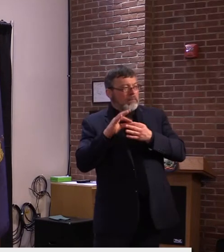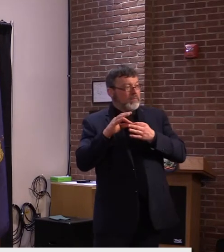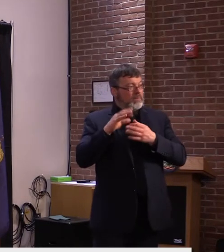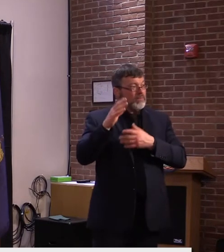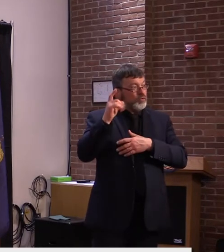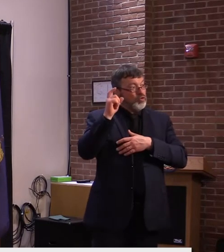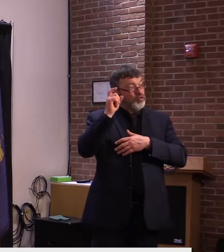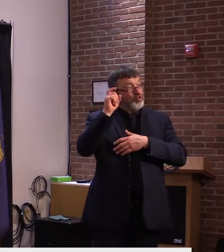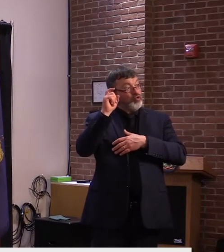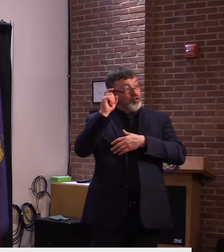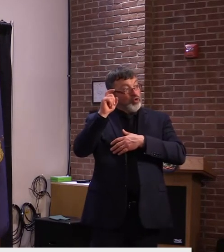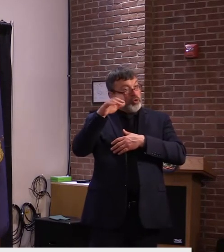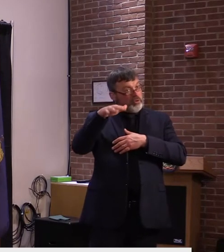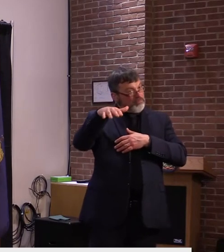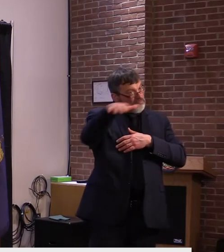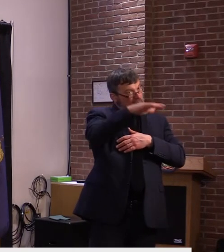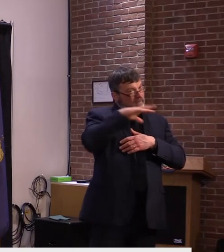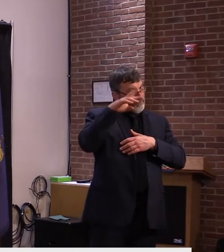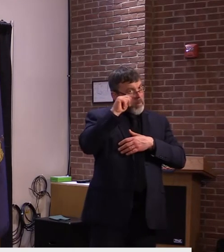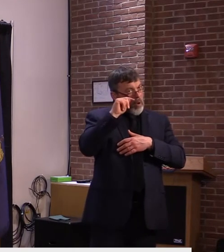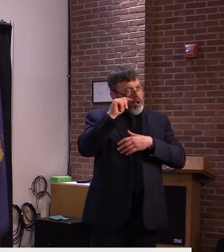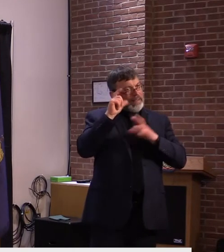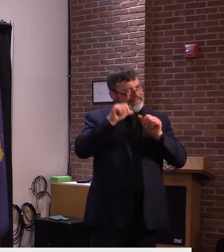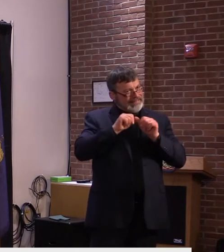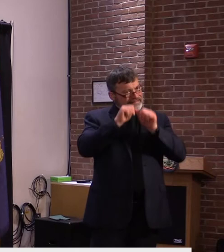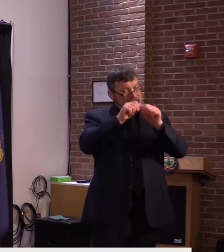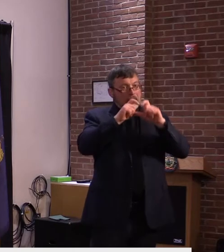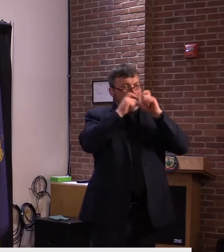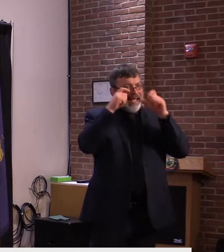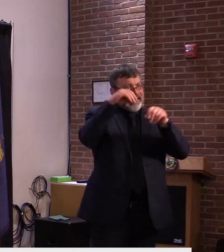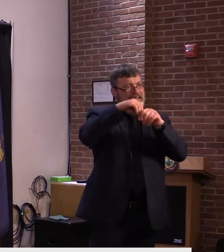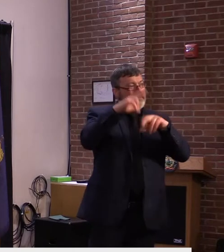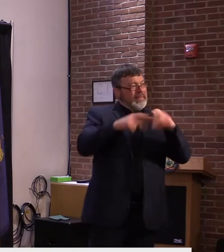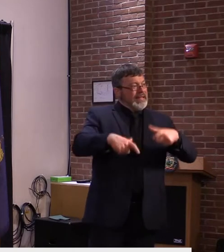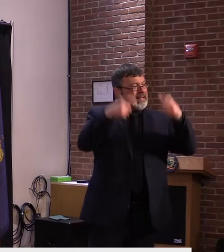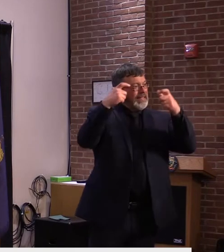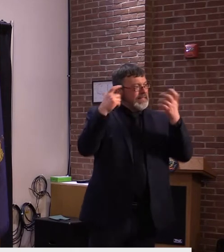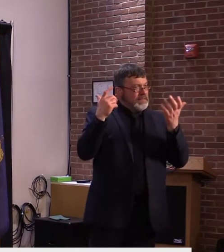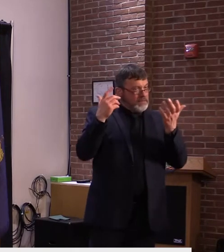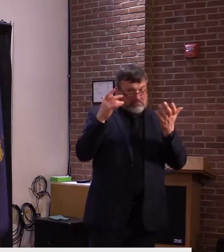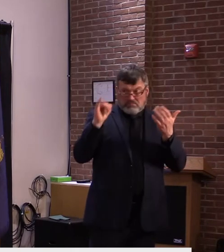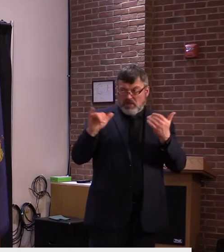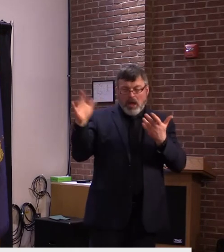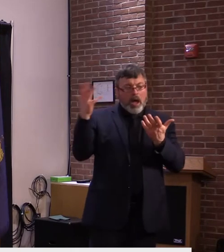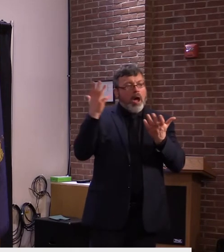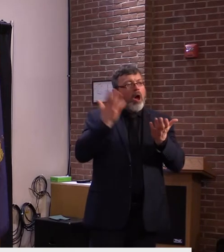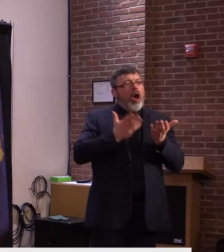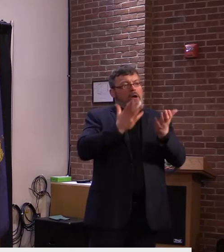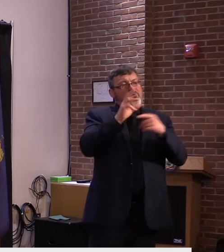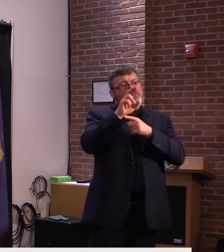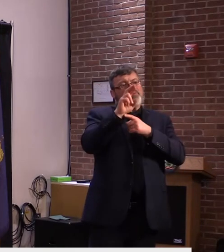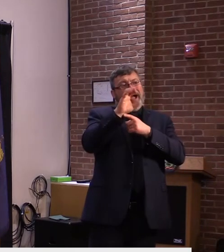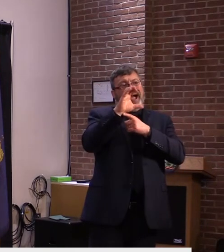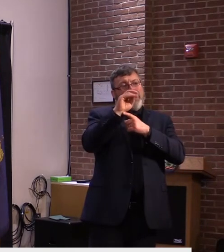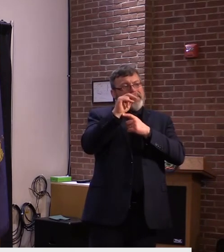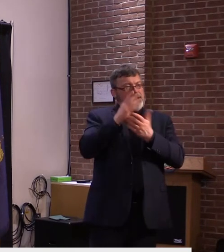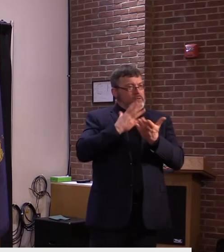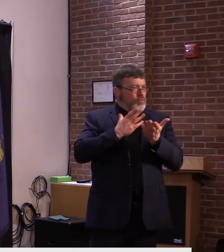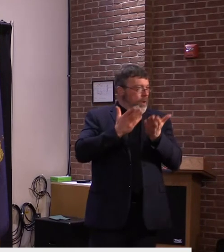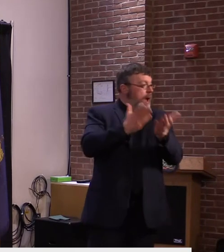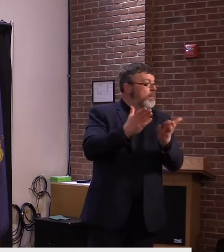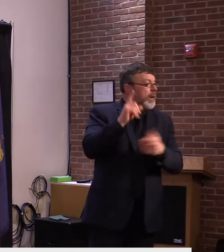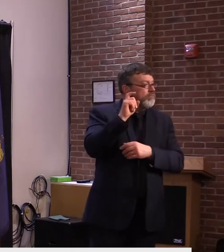indoors. Do you still stand by that indoor mask recommendation, or do you think it's safe for Vermonters to remove the mask?